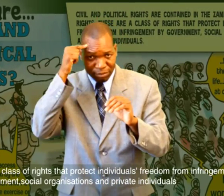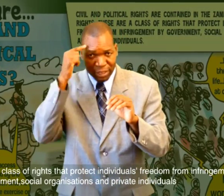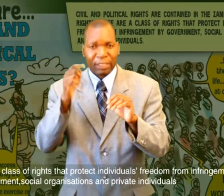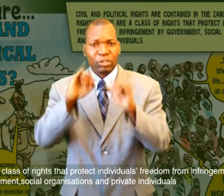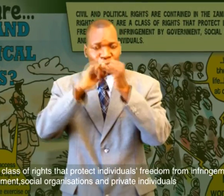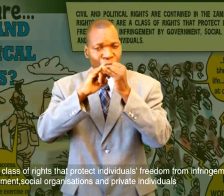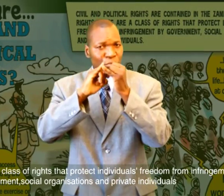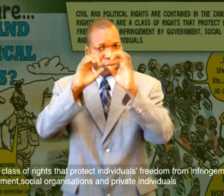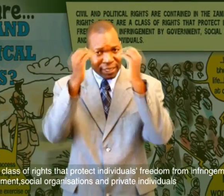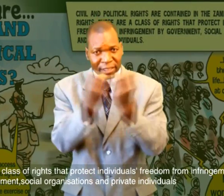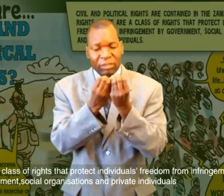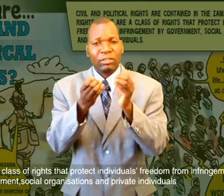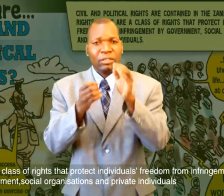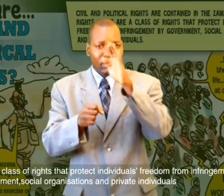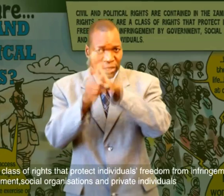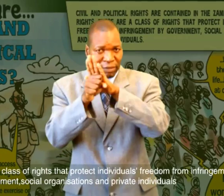individuals.